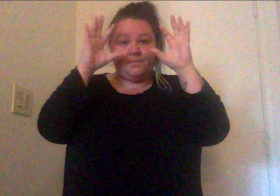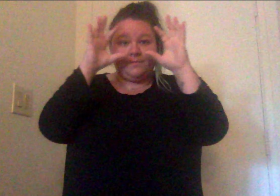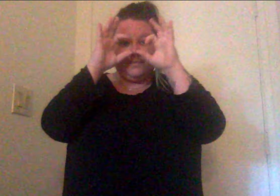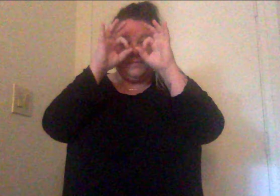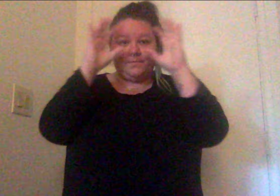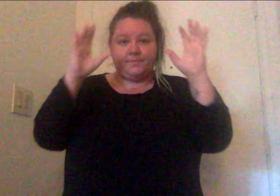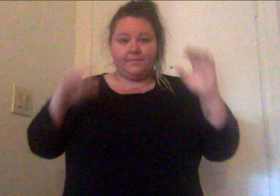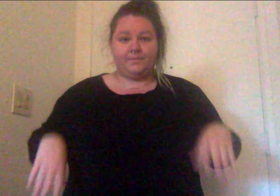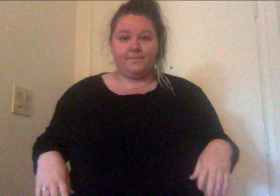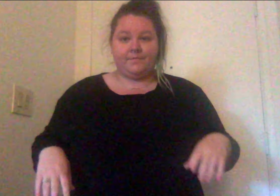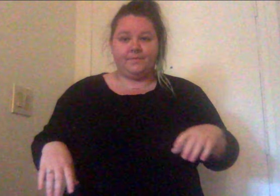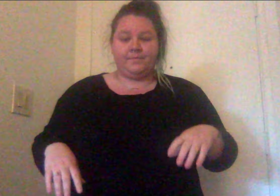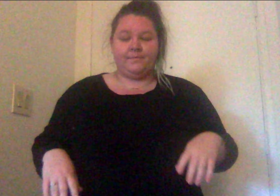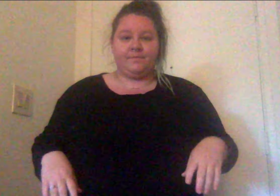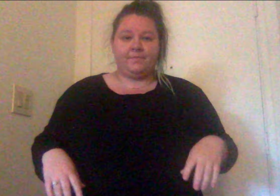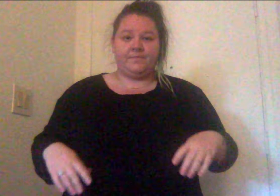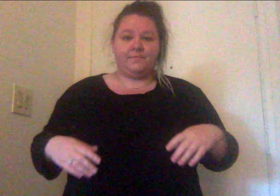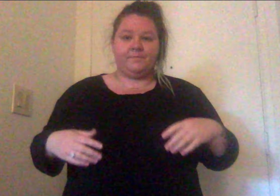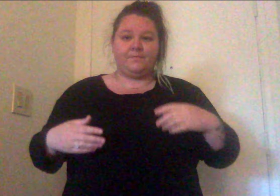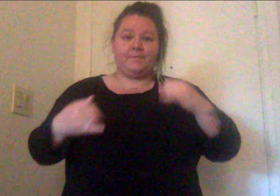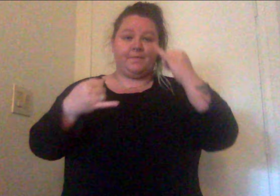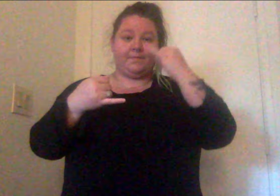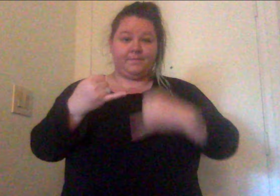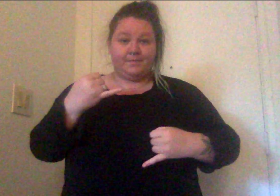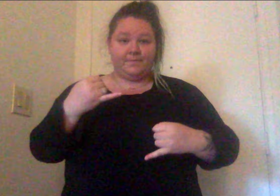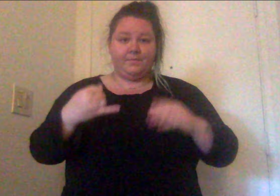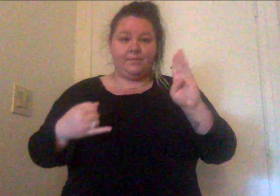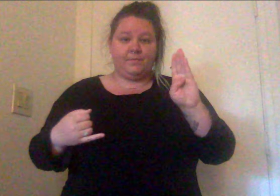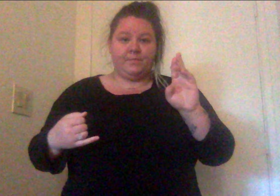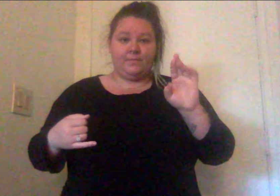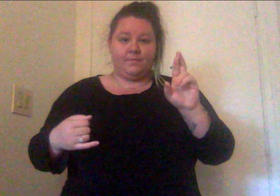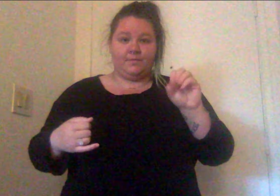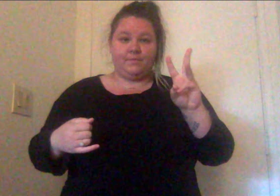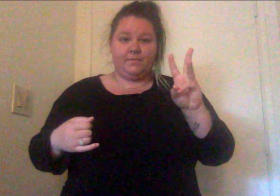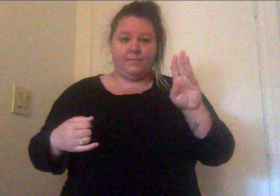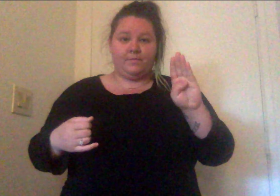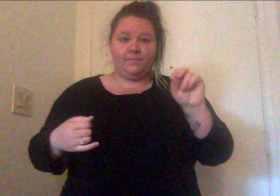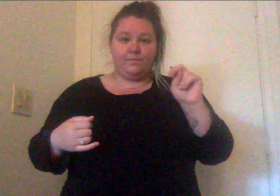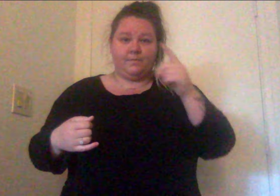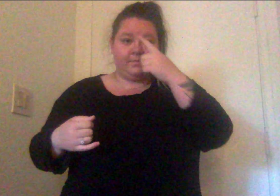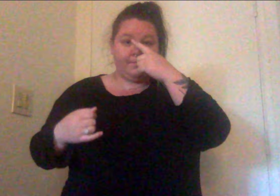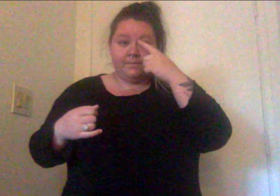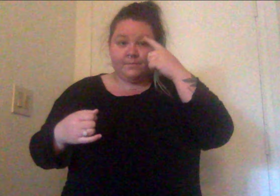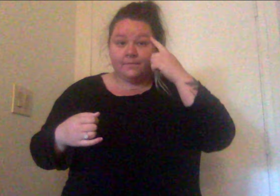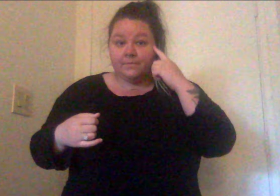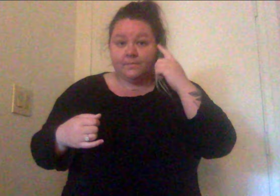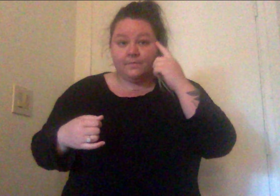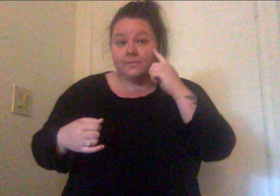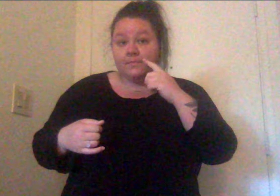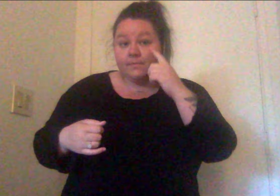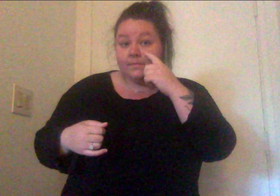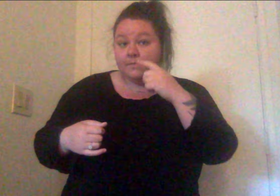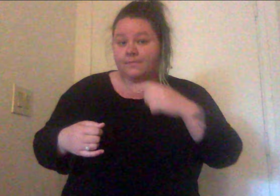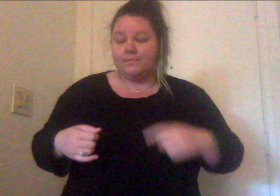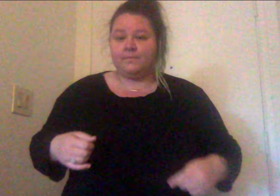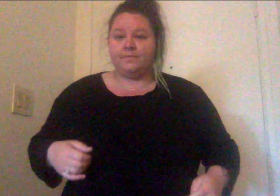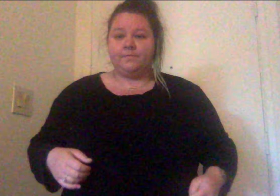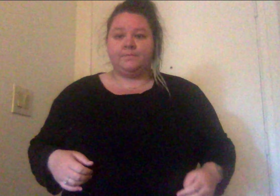So, and the last is the brow bone. Brow bone, right here where the eyebrows grow.